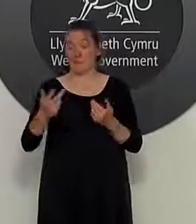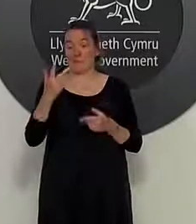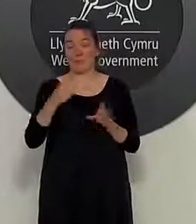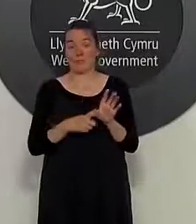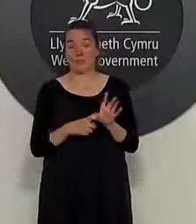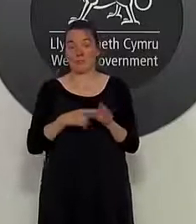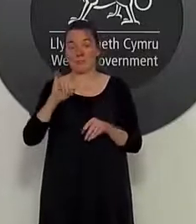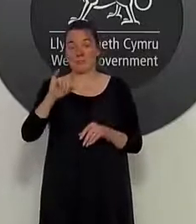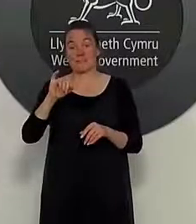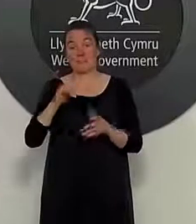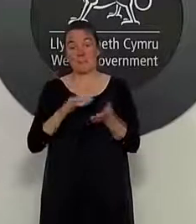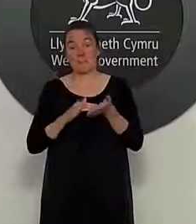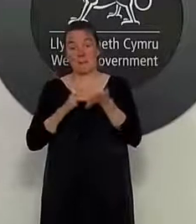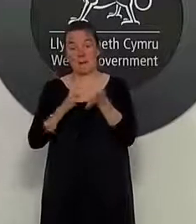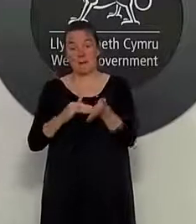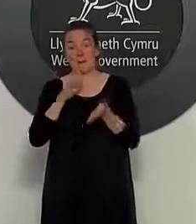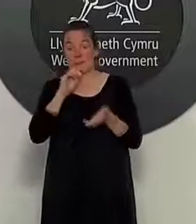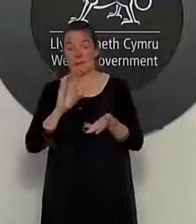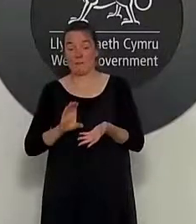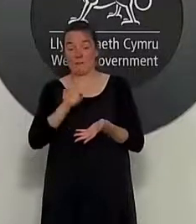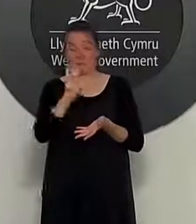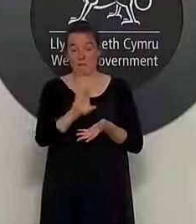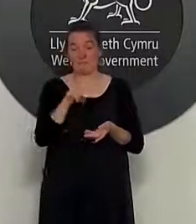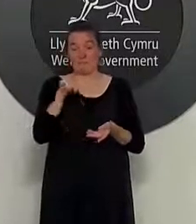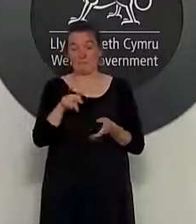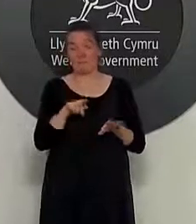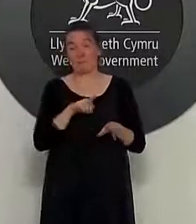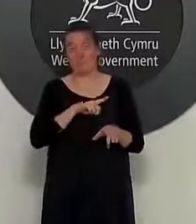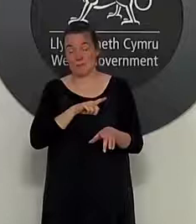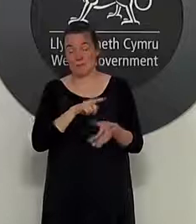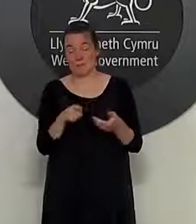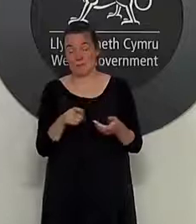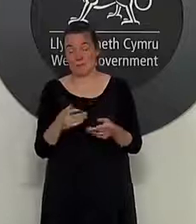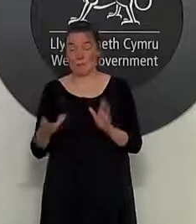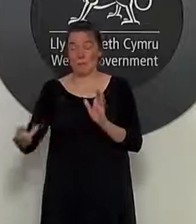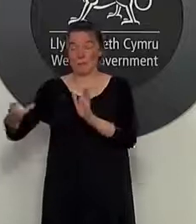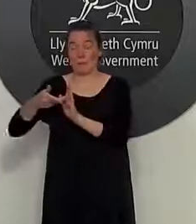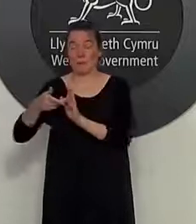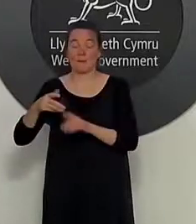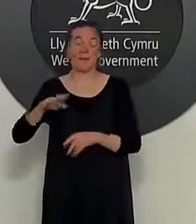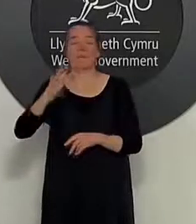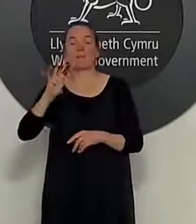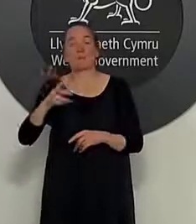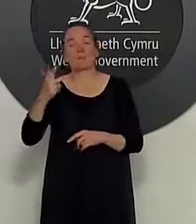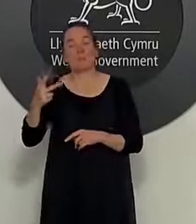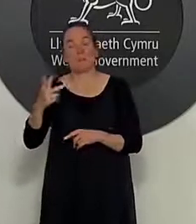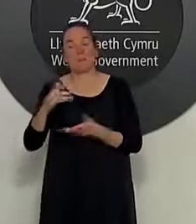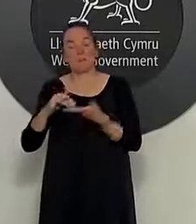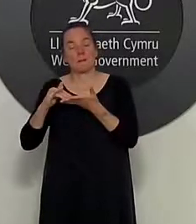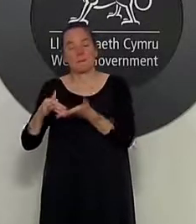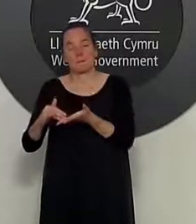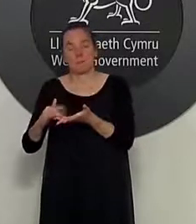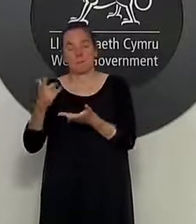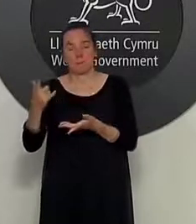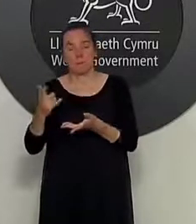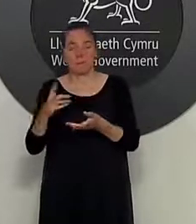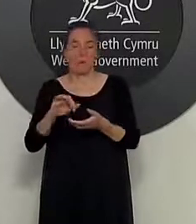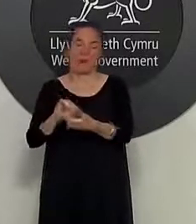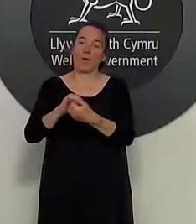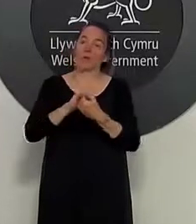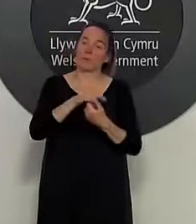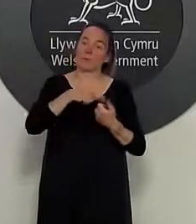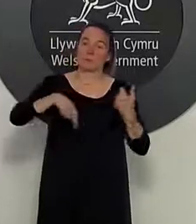for exactly that purpose, together with £43 million for interest-free loans to